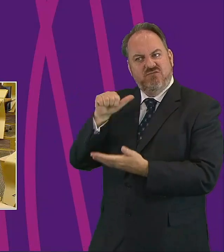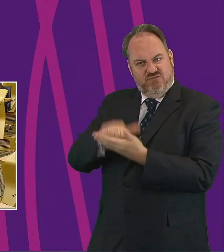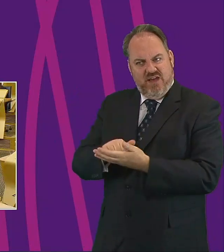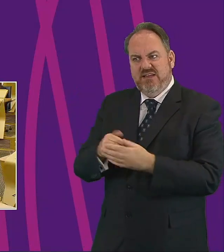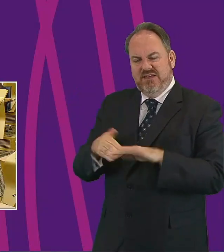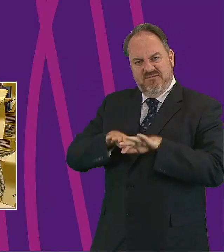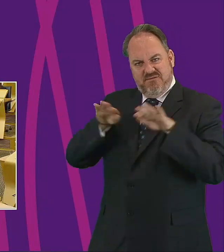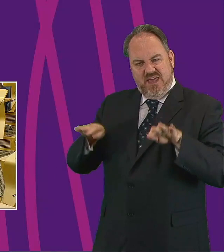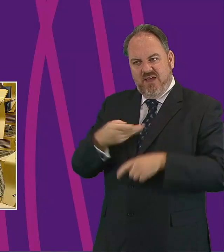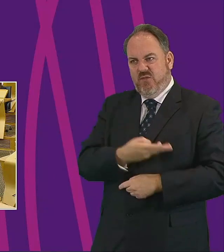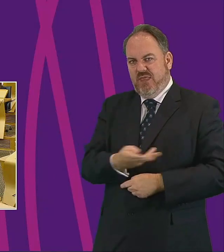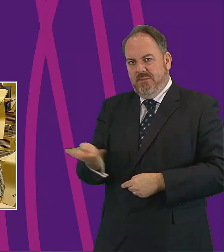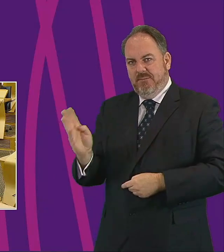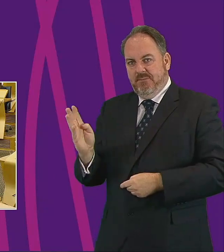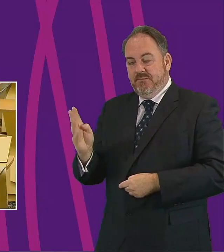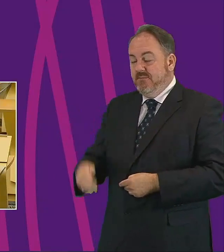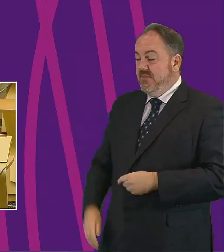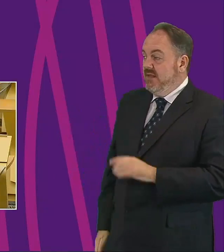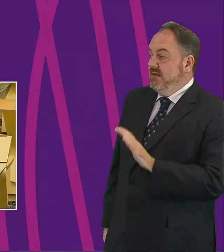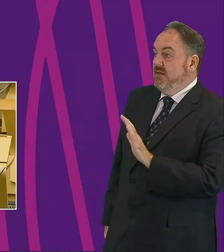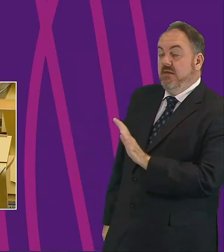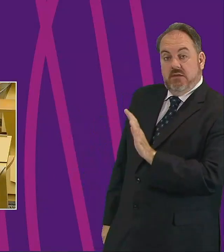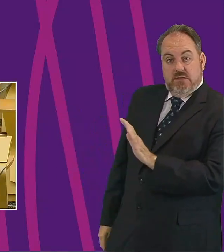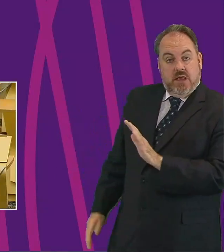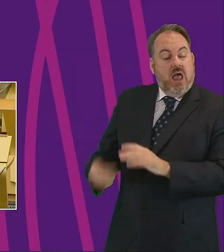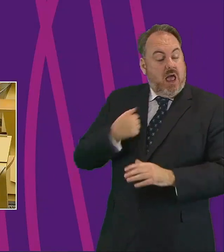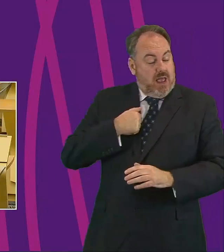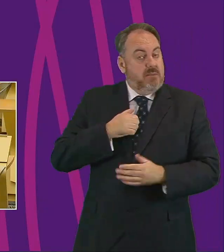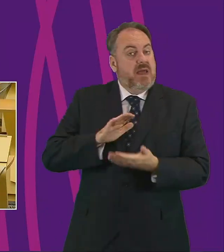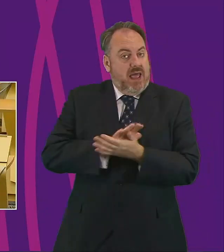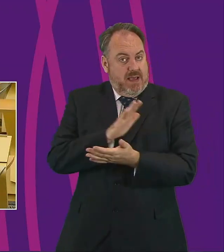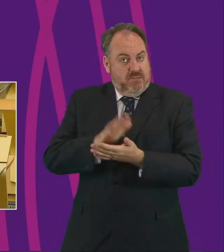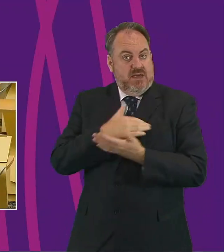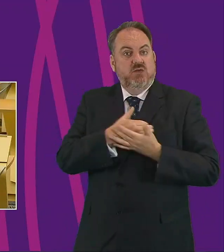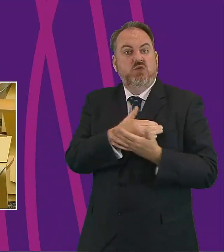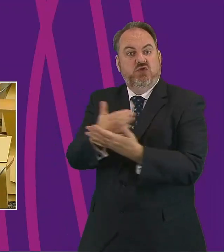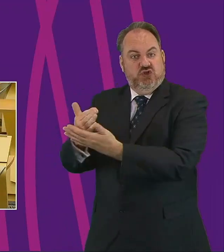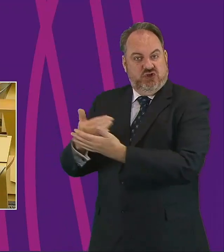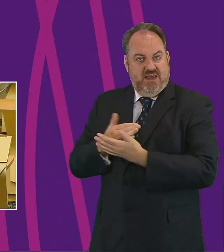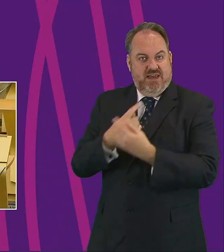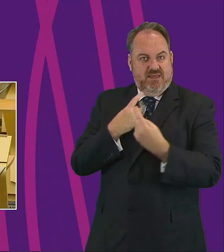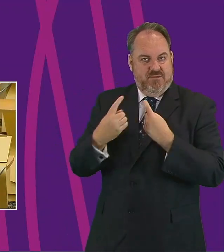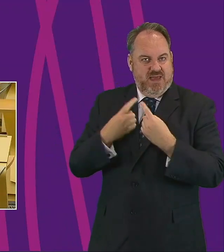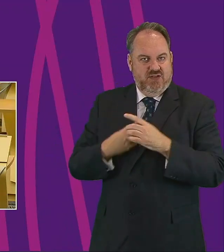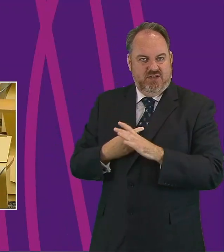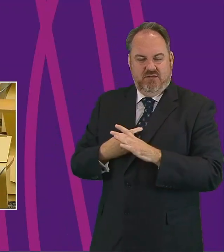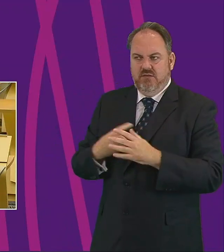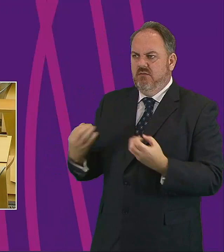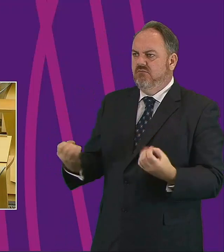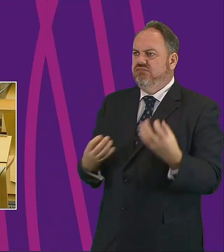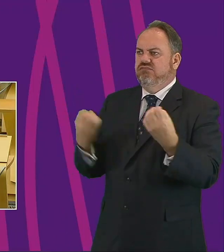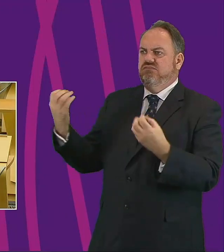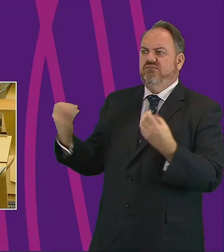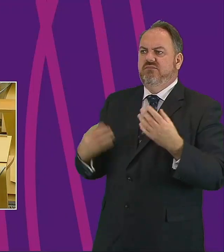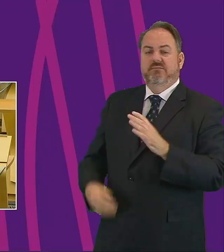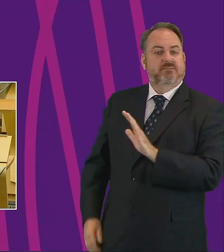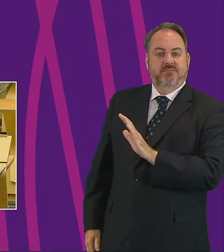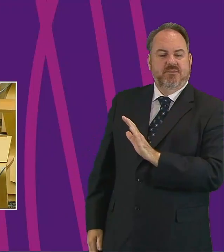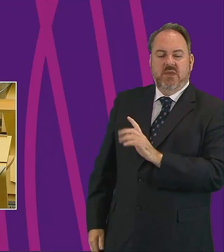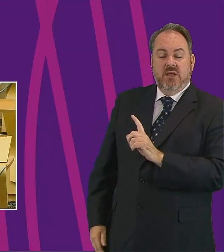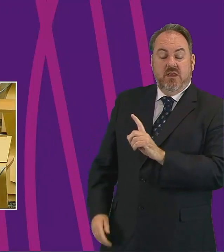make any relevant information available, but I'm going further than that. I am going further